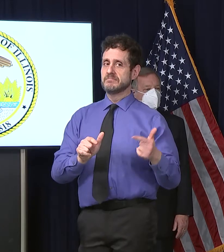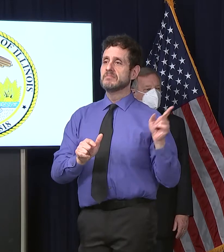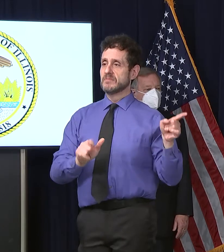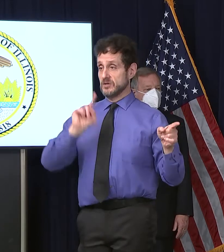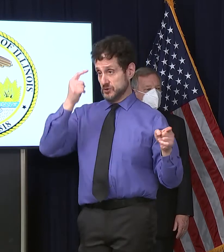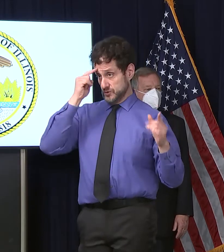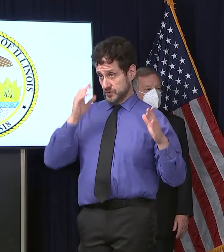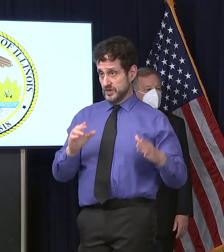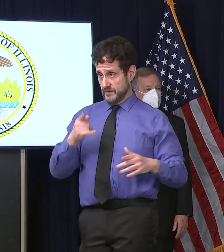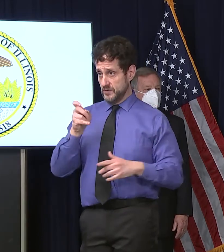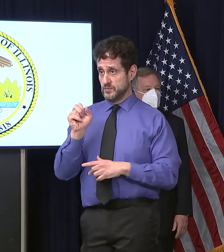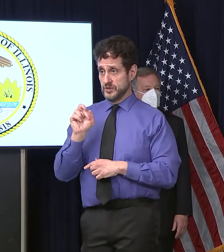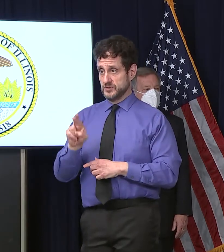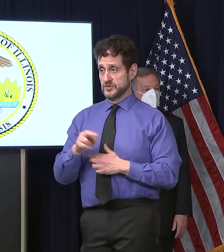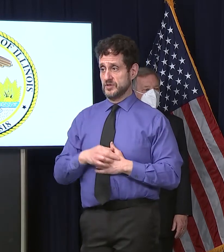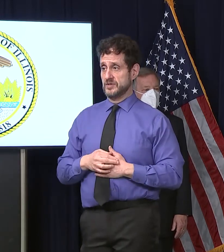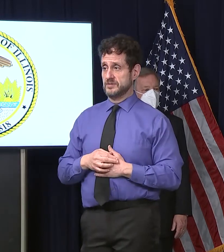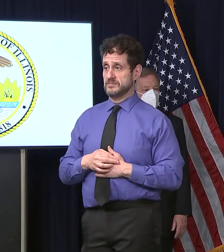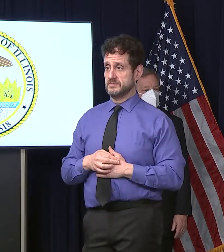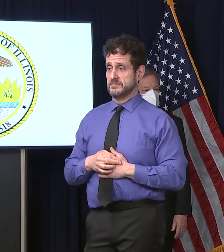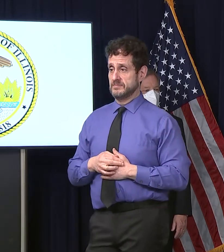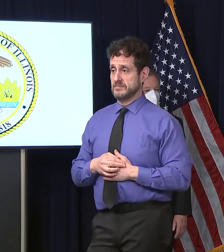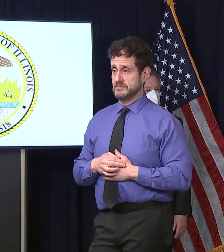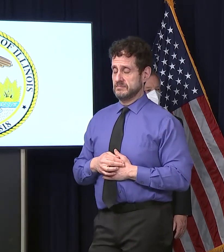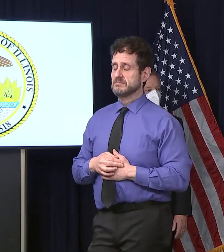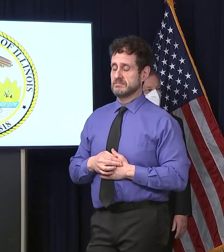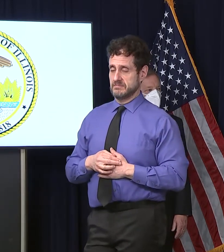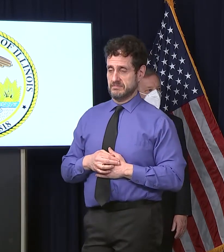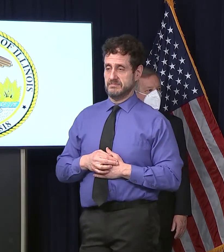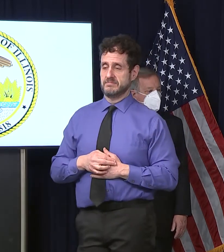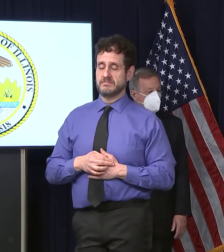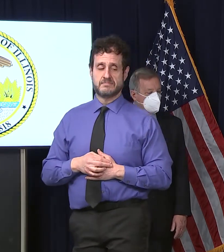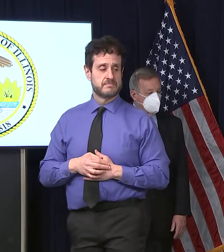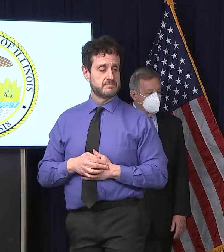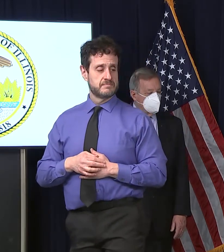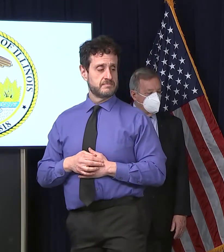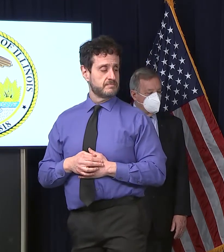over to Governor Pritzker. Thank you.